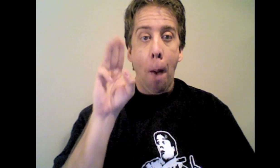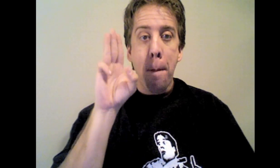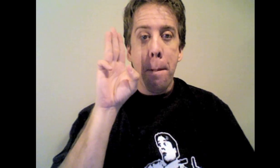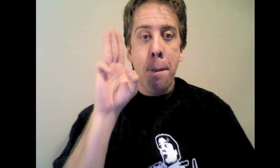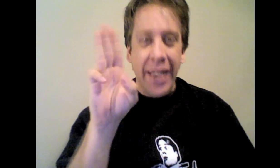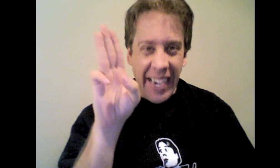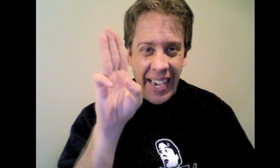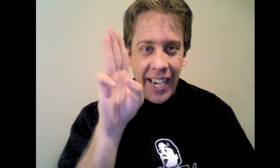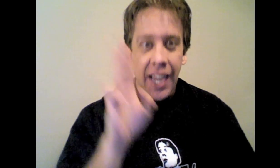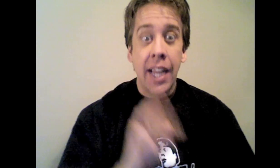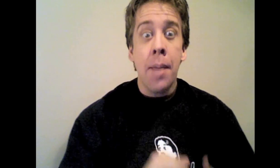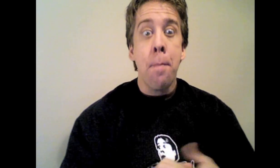Bob.